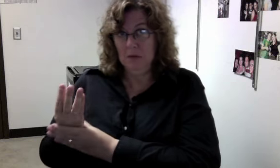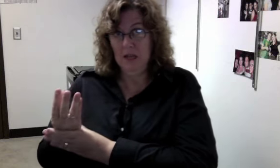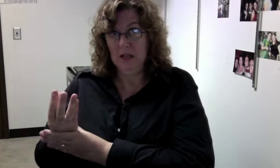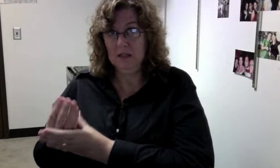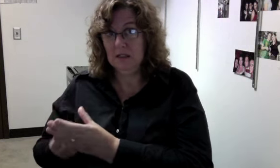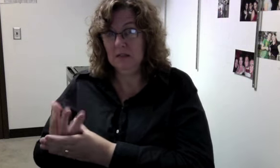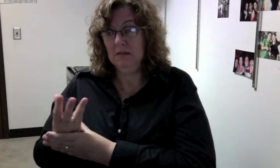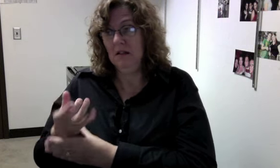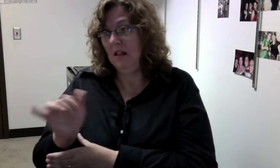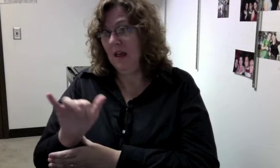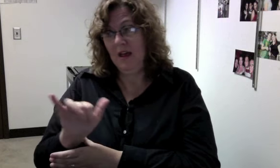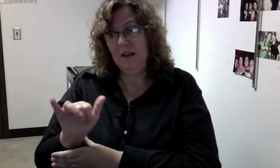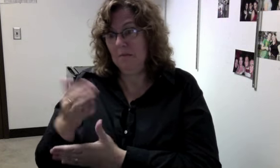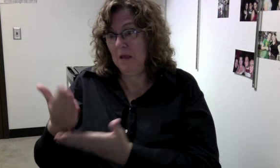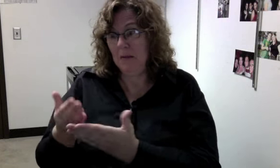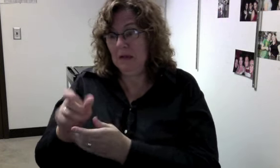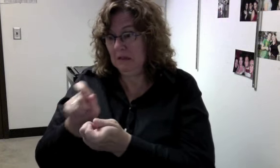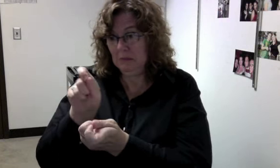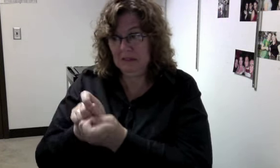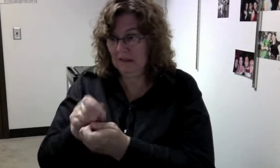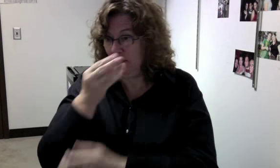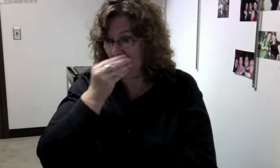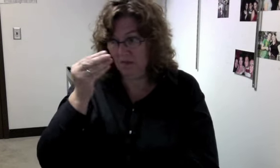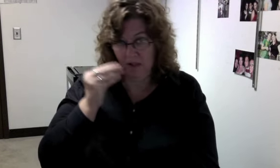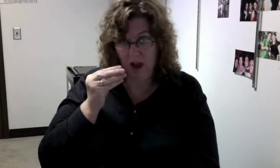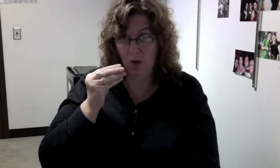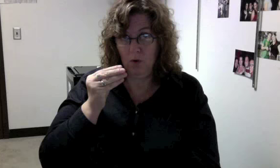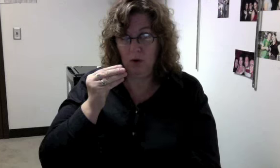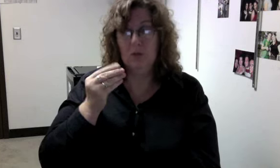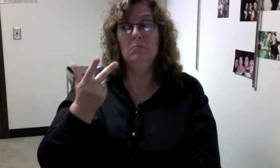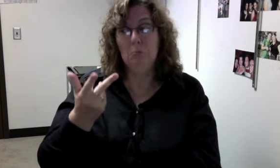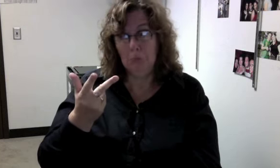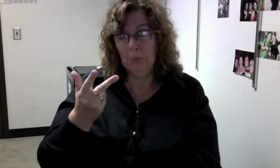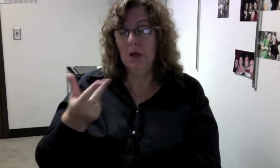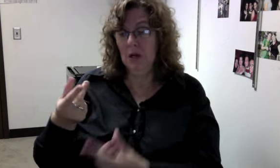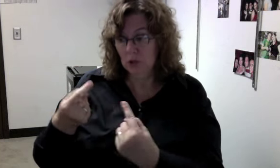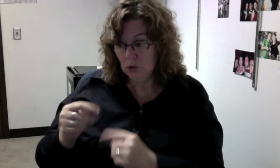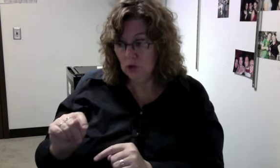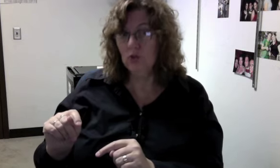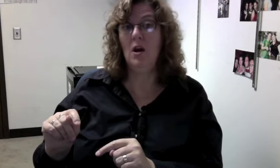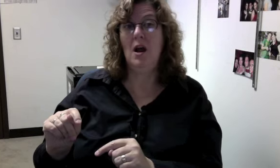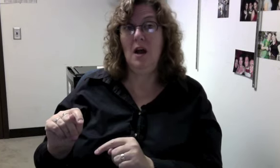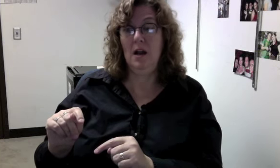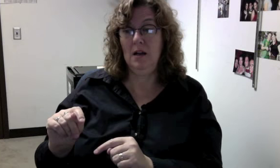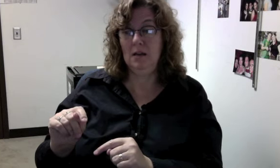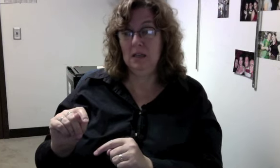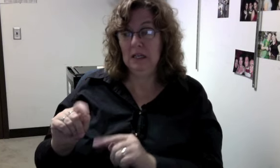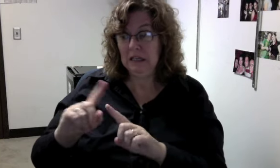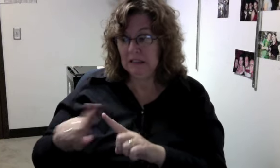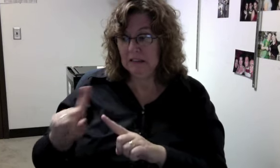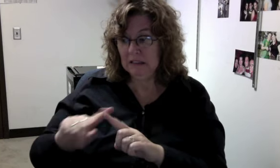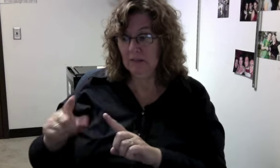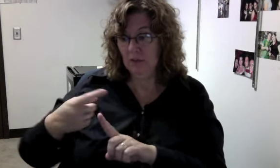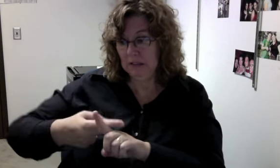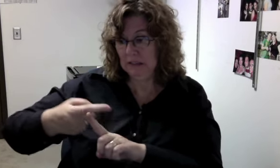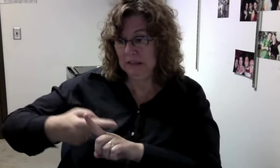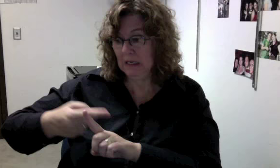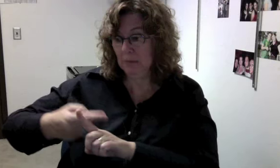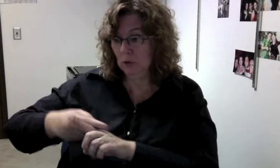geraniums, and they've tried to grow geraniums in different temperatures of soil and see what the results are. And